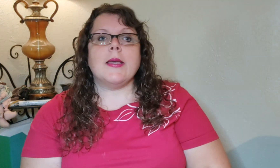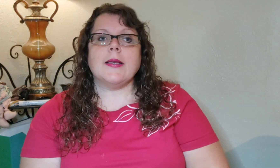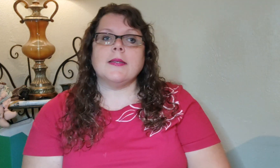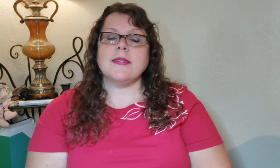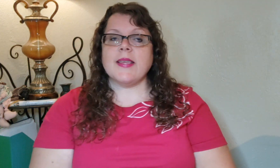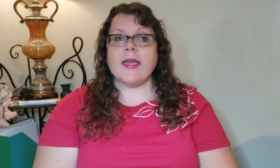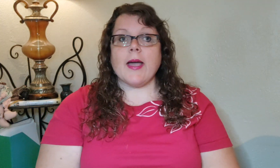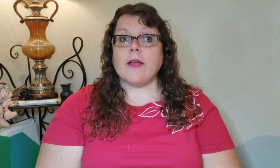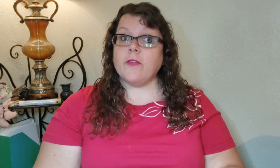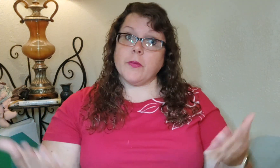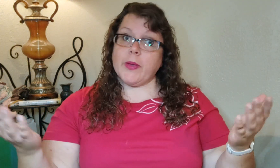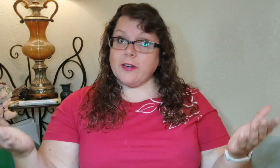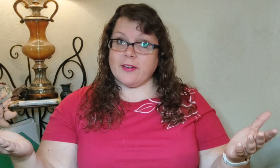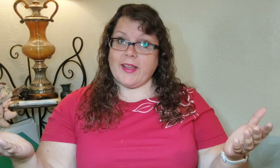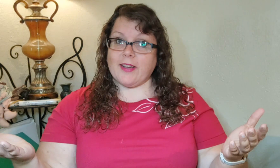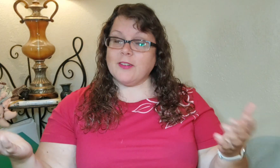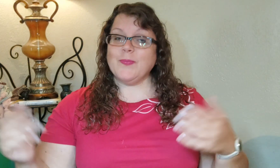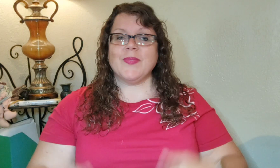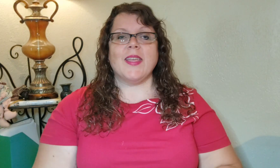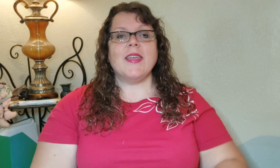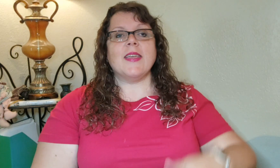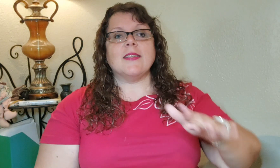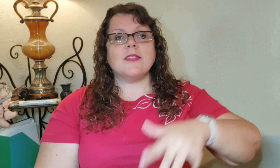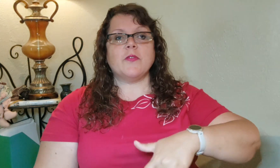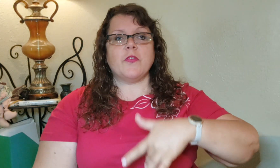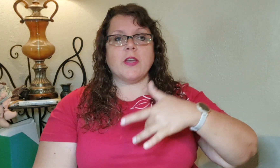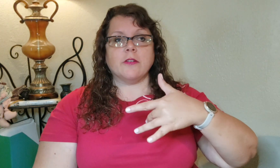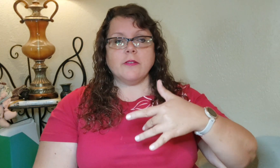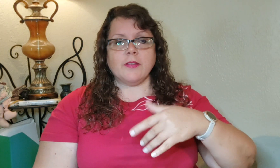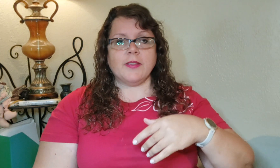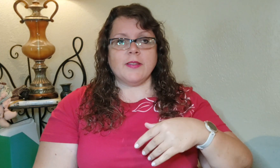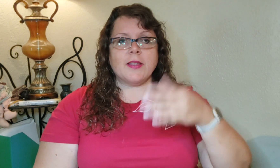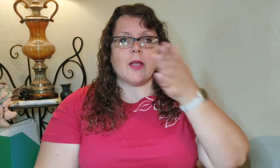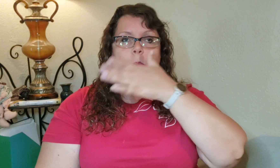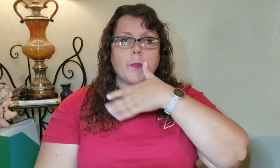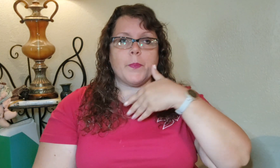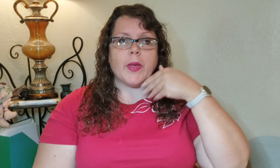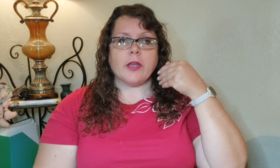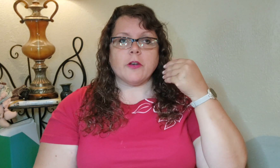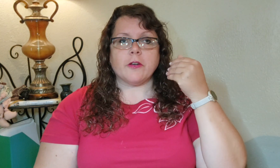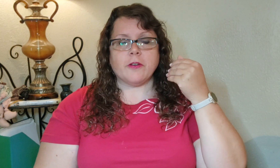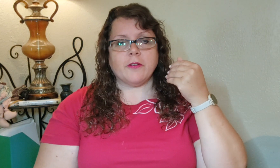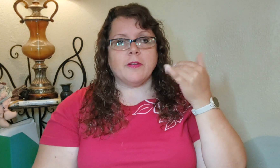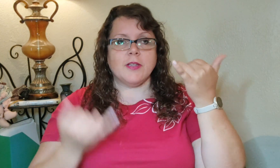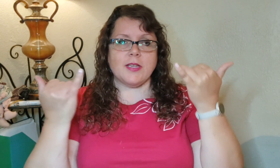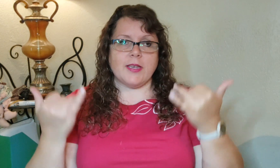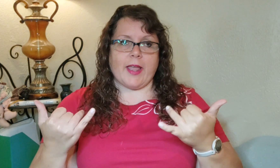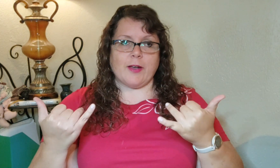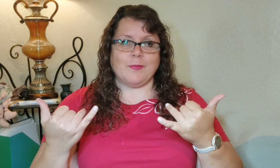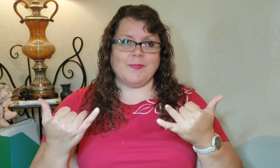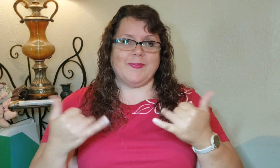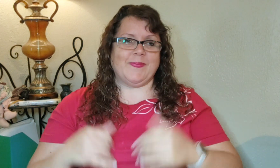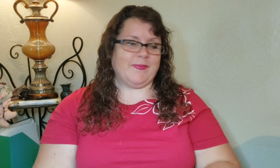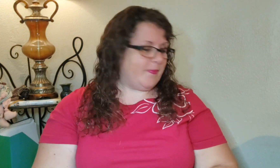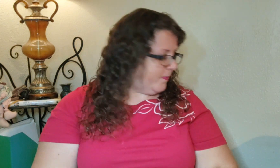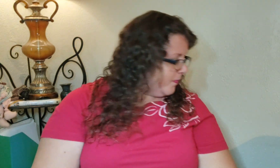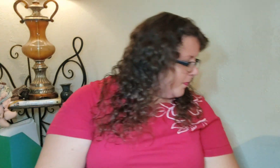And to say, I feel better now, is feel better now.